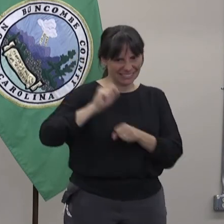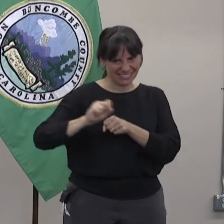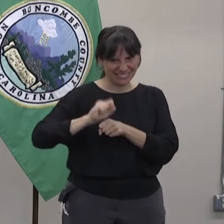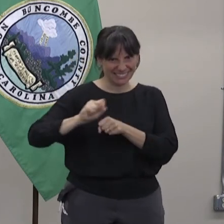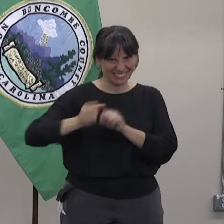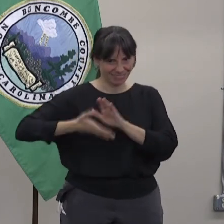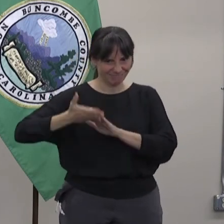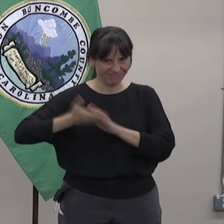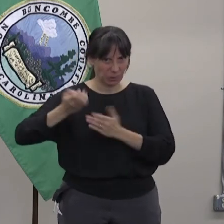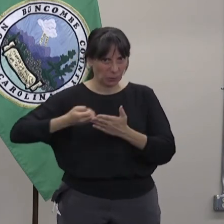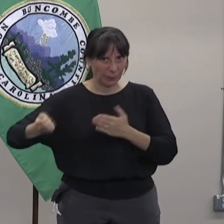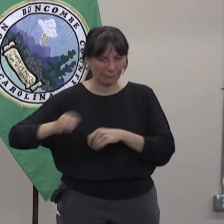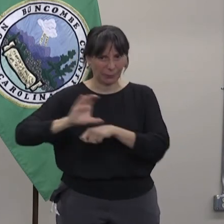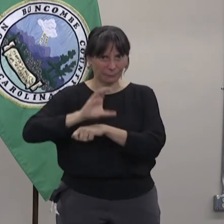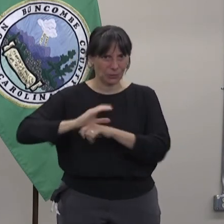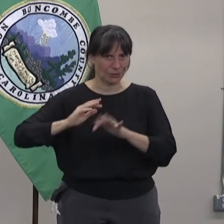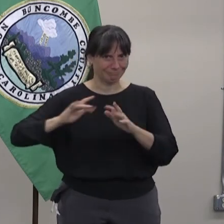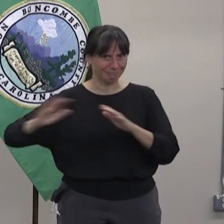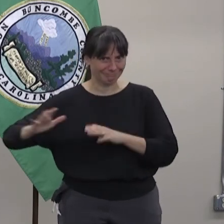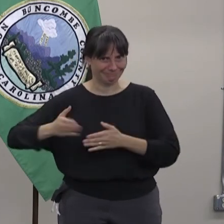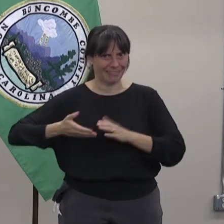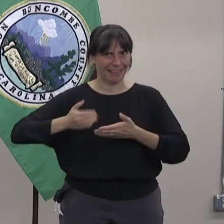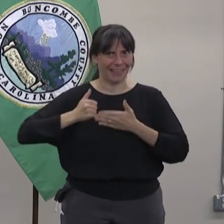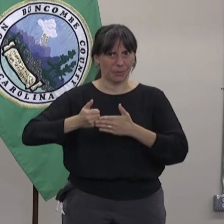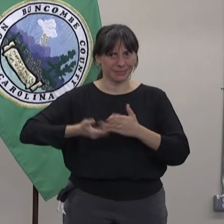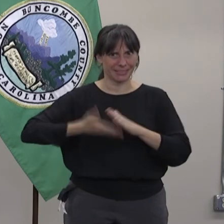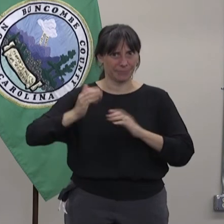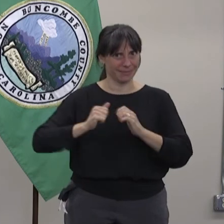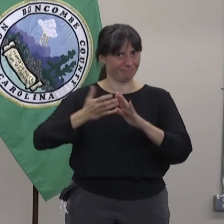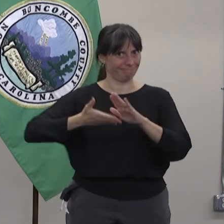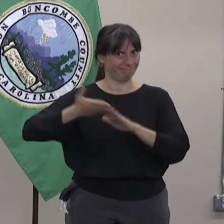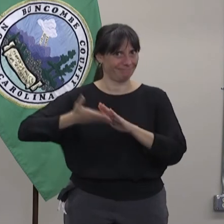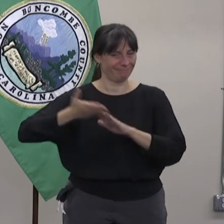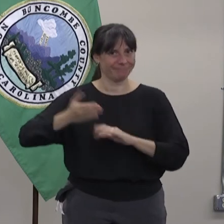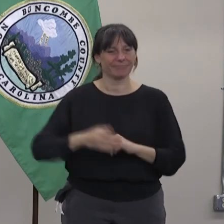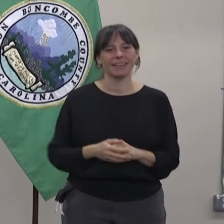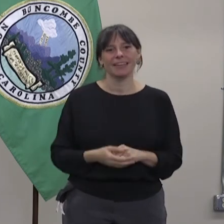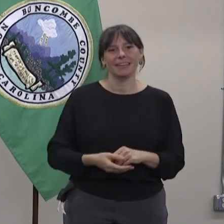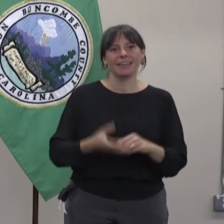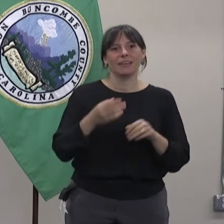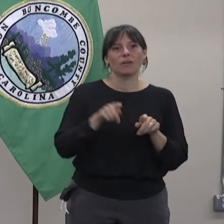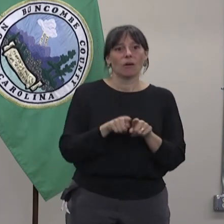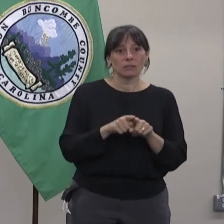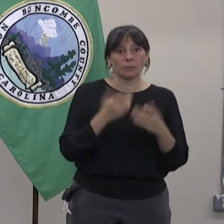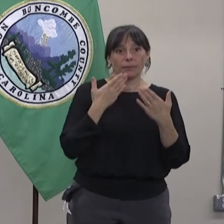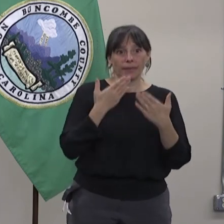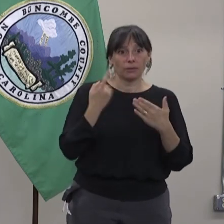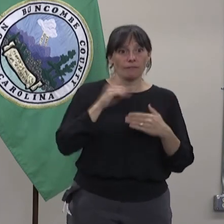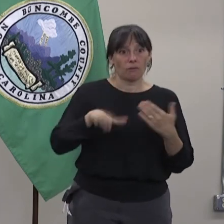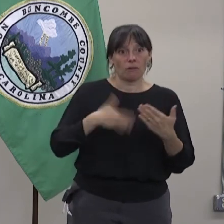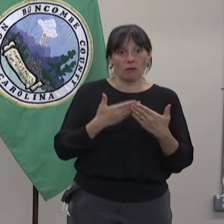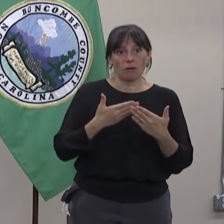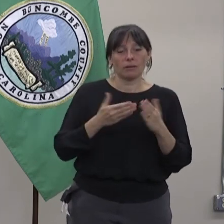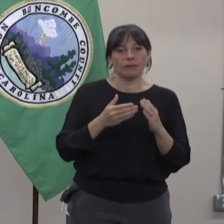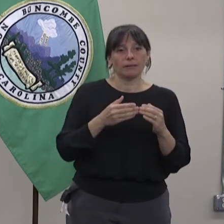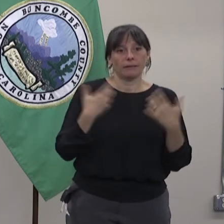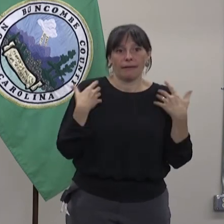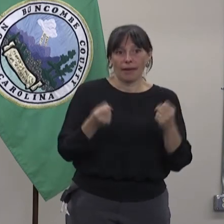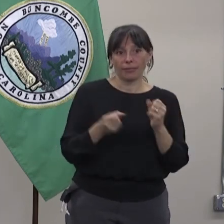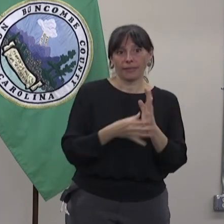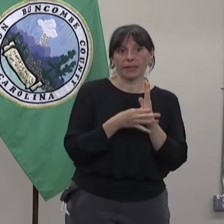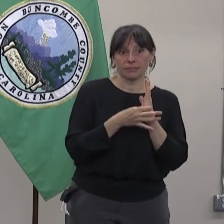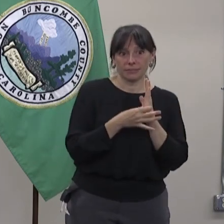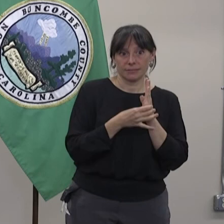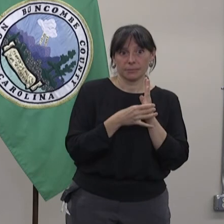partners who have been instrumental in covering COVID-19 here locally with accuracy and fairness. We appreciate your efforts to keep our